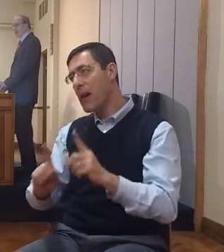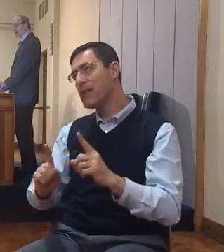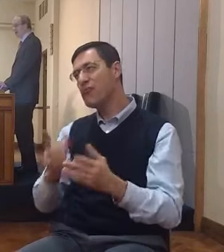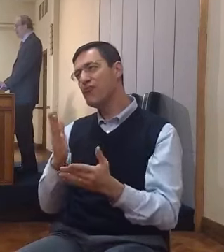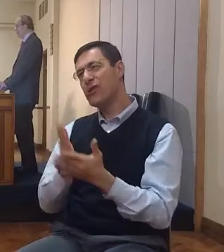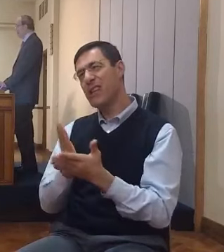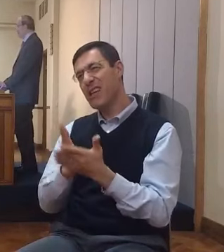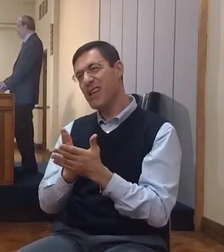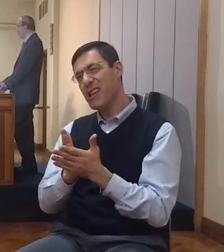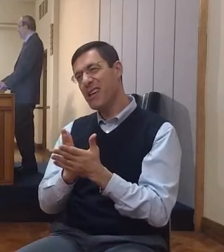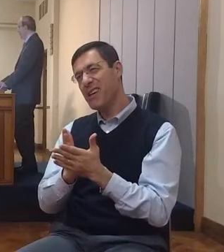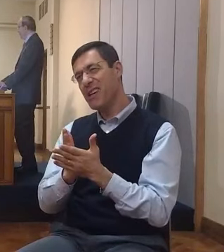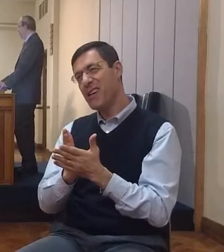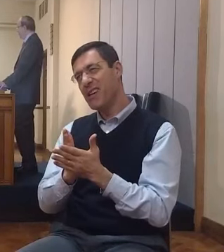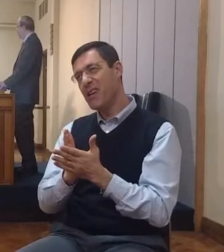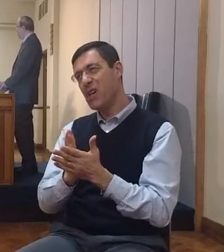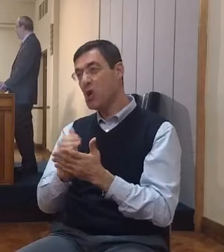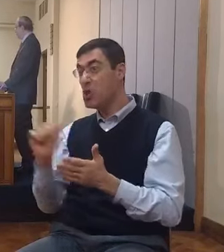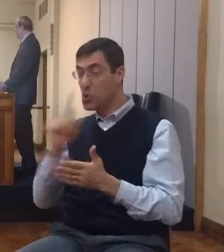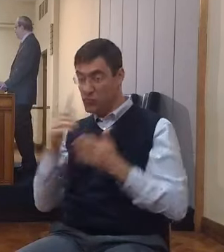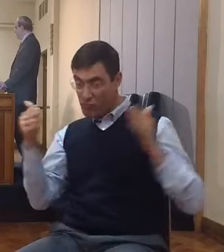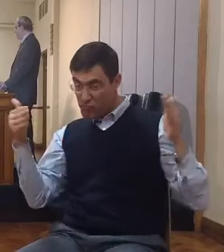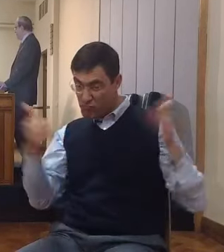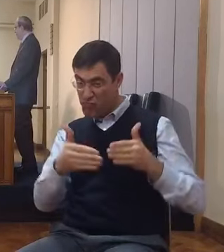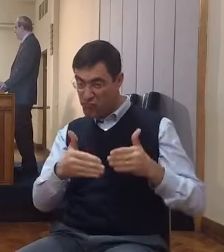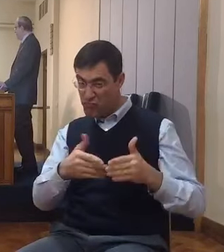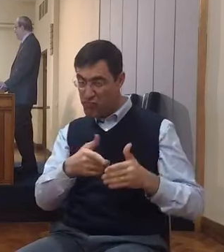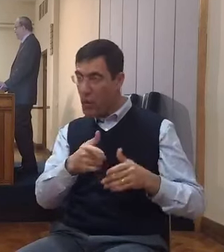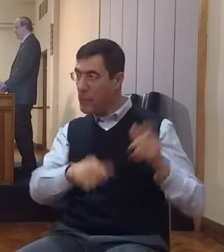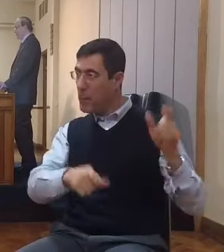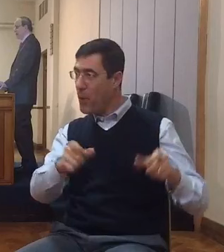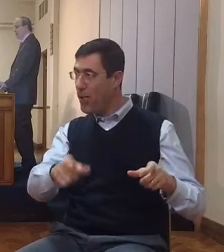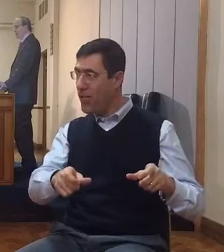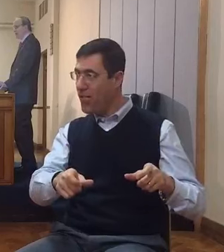but our tendency is to do so in a hero worship